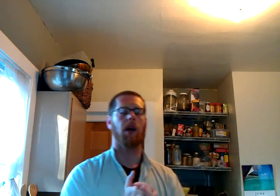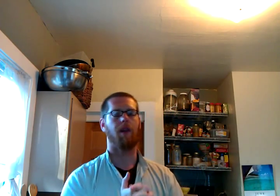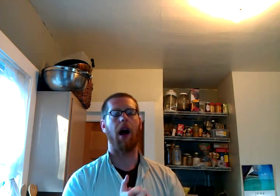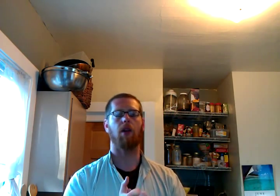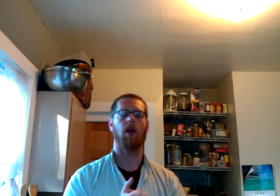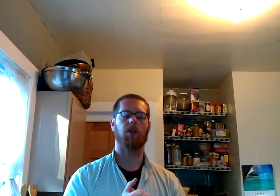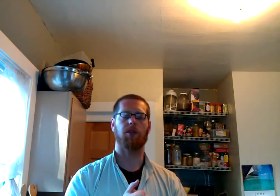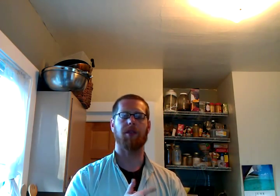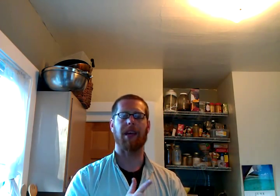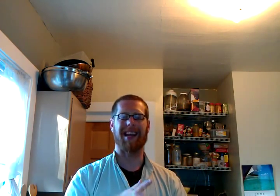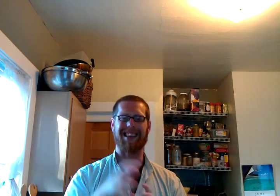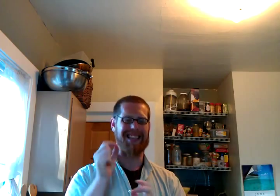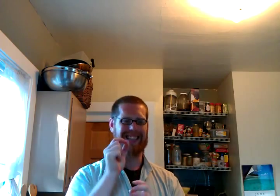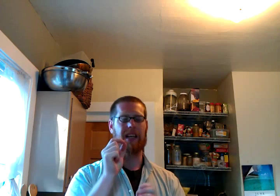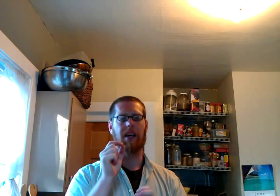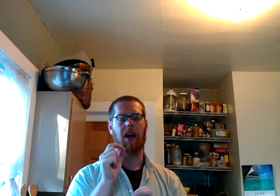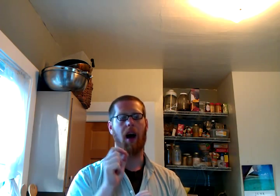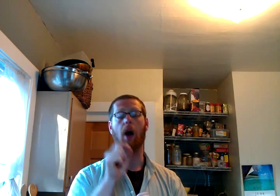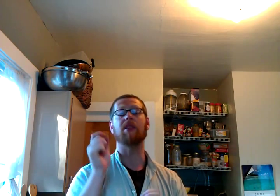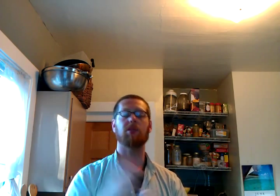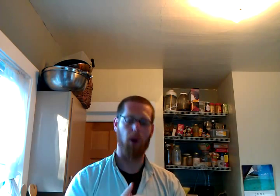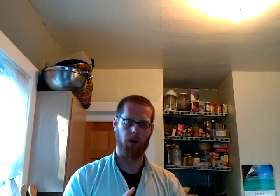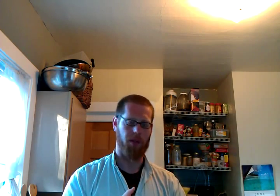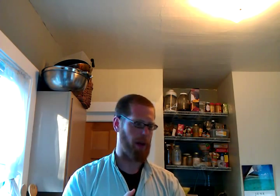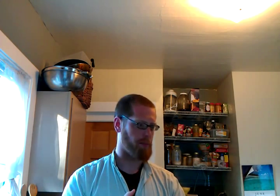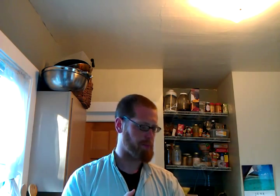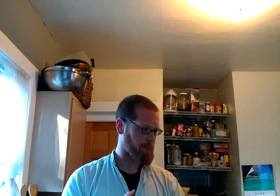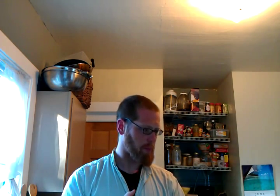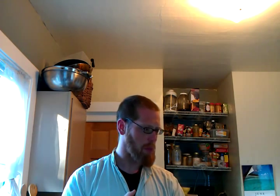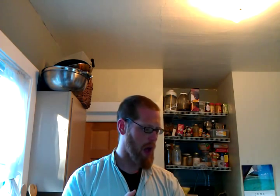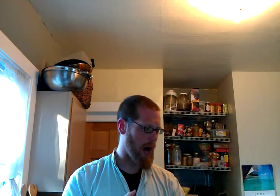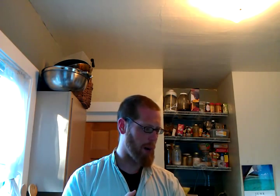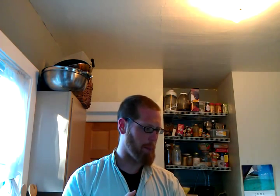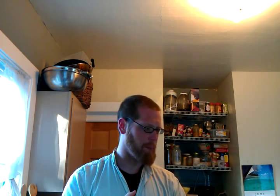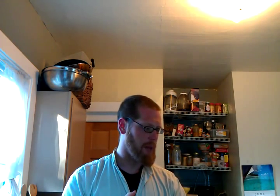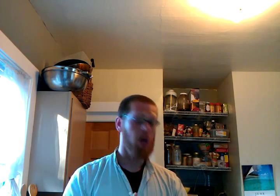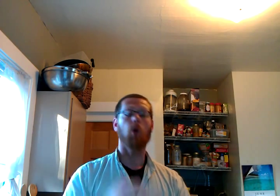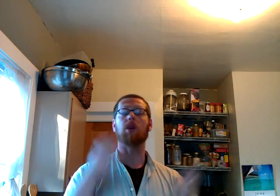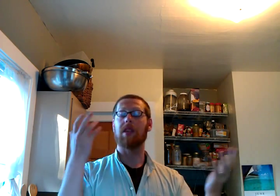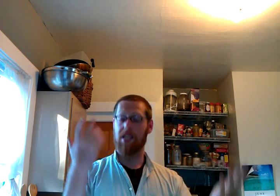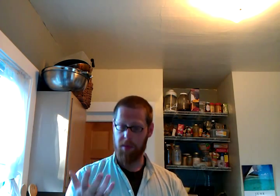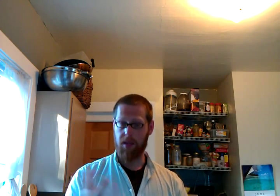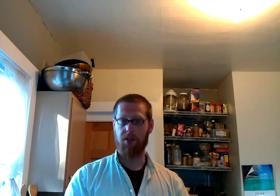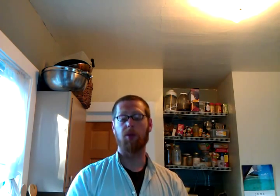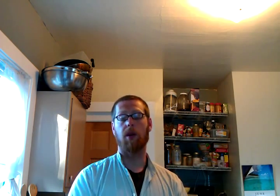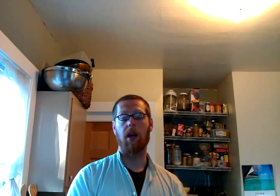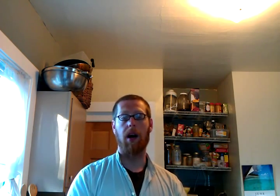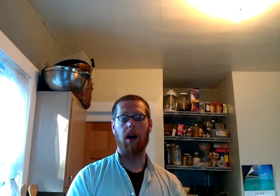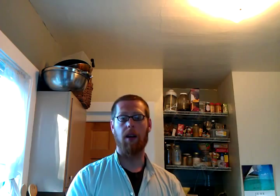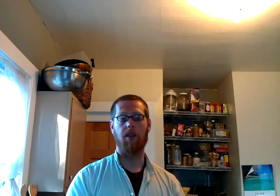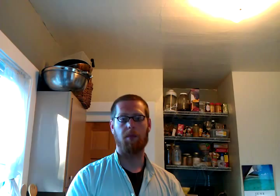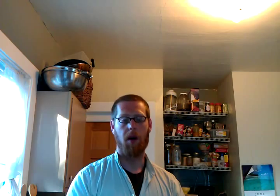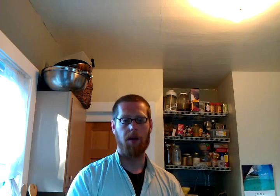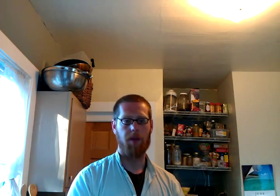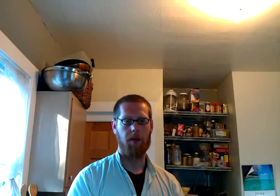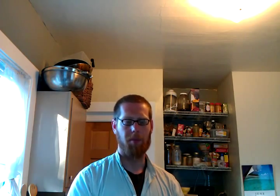of hierarchical thing and a less hub-and-spoke thing. Which leads me to another part of the